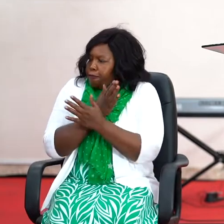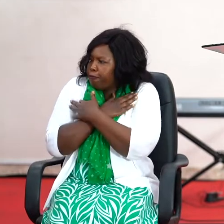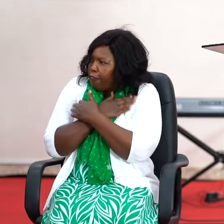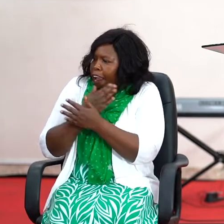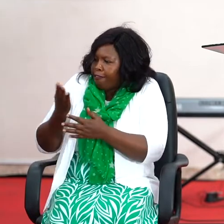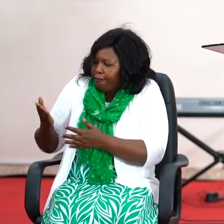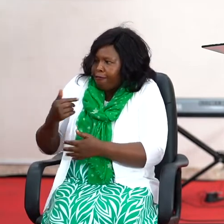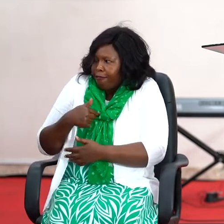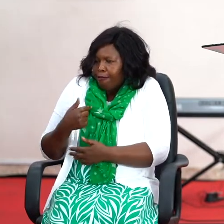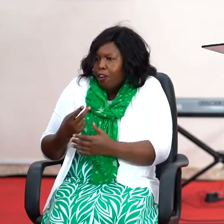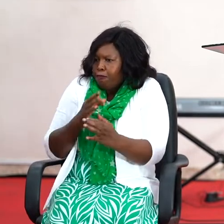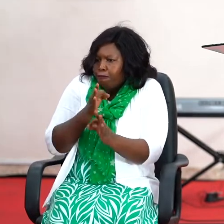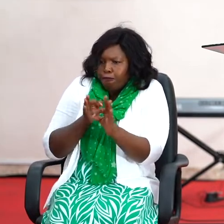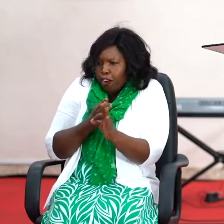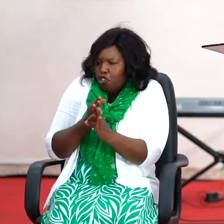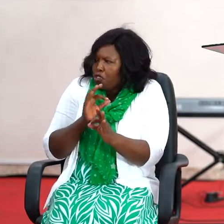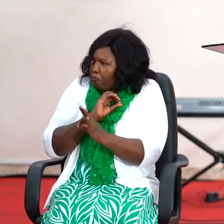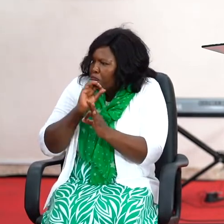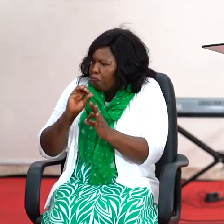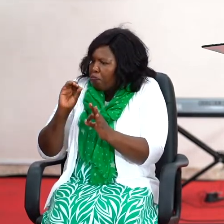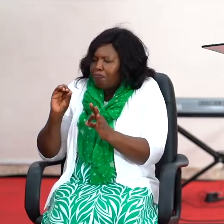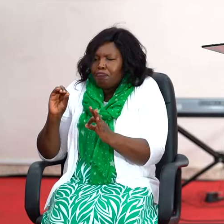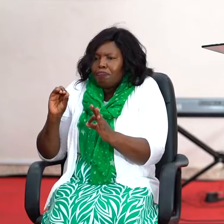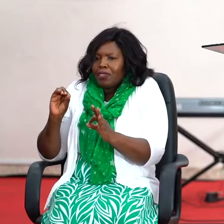love. We are no longer fellowshipping with one another.